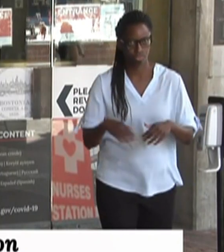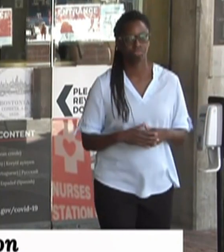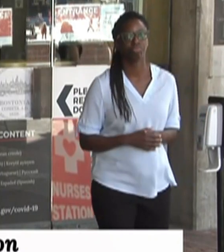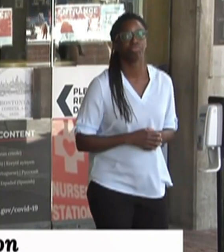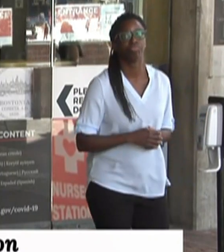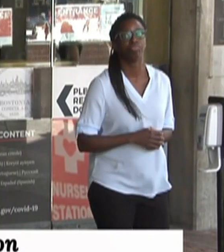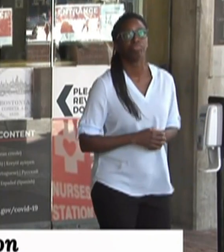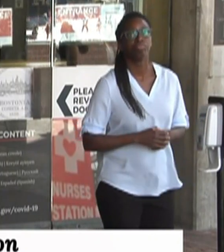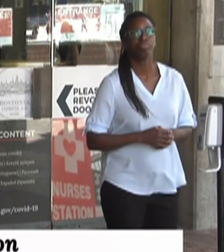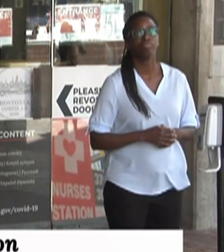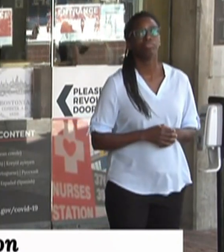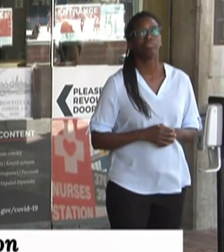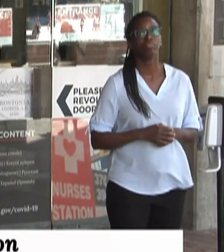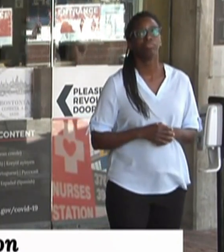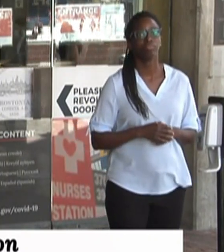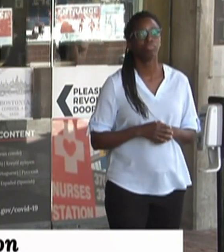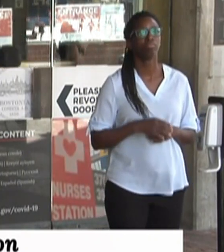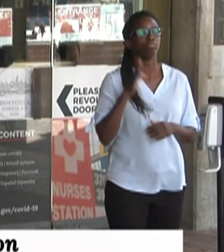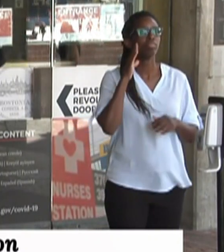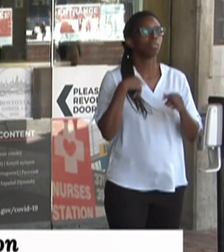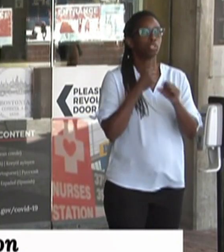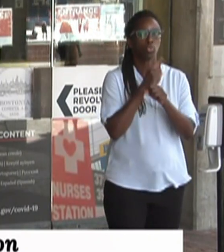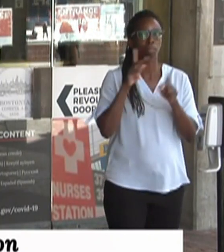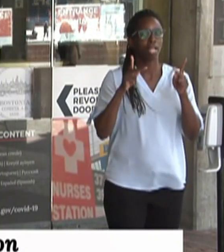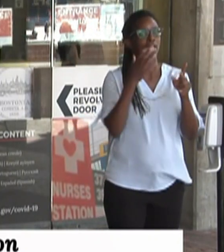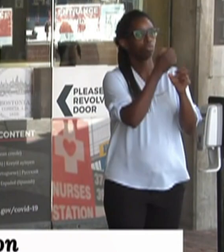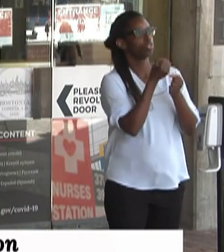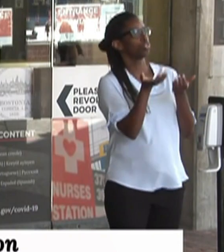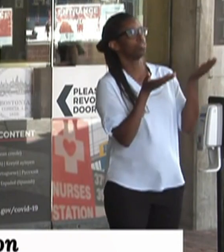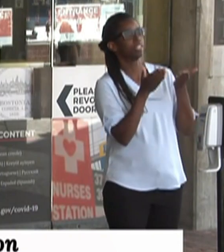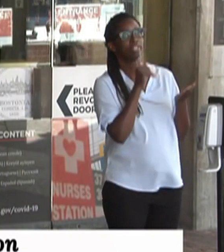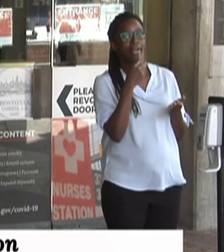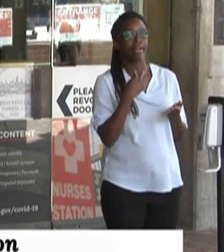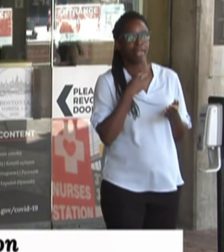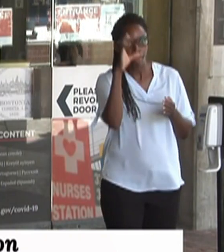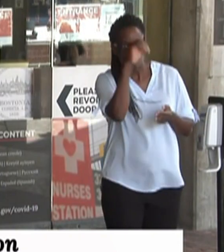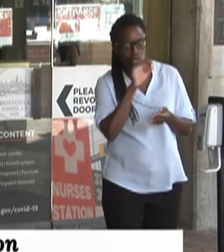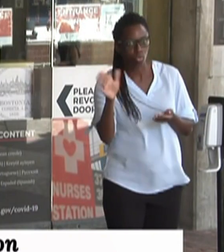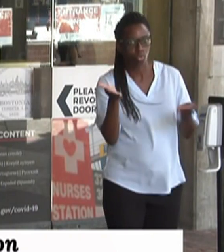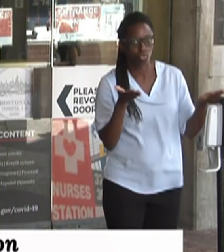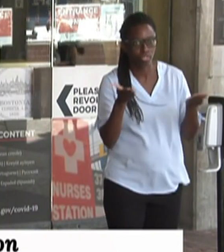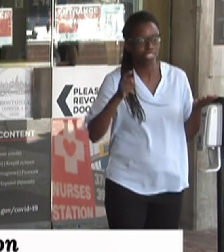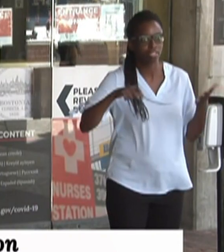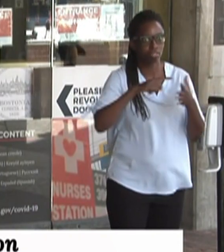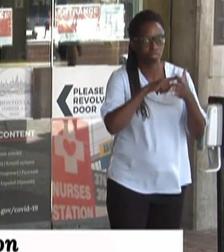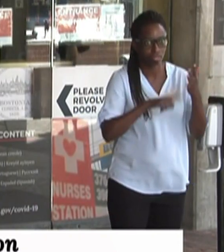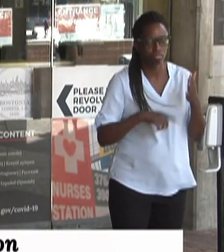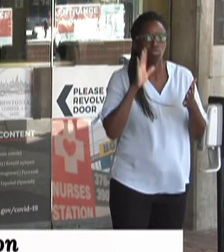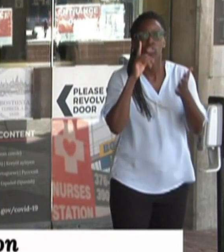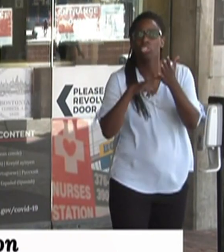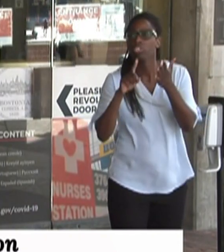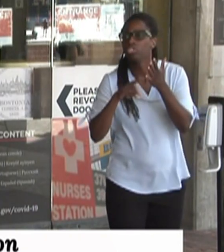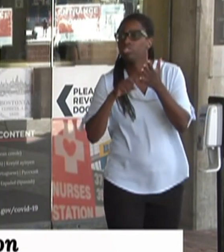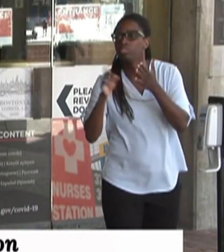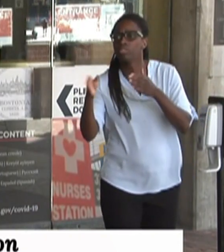sure that it is a trusted person each day to check in, reduce isolation, and connect seniors to